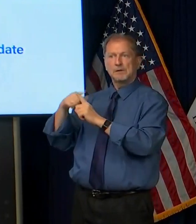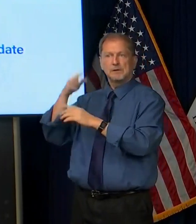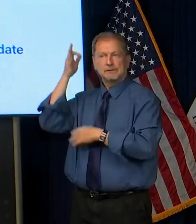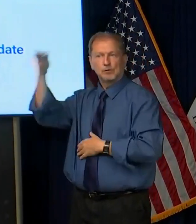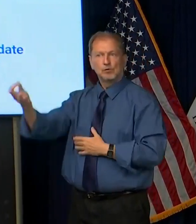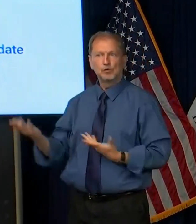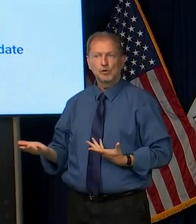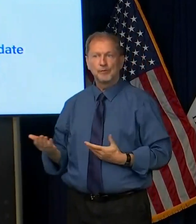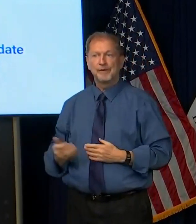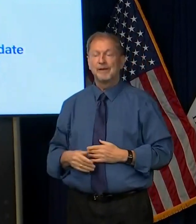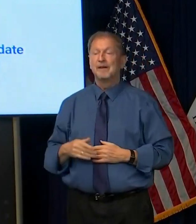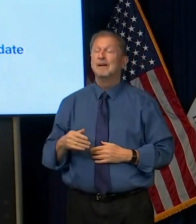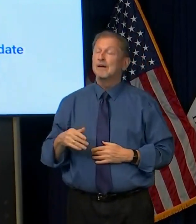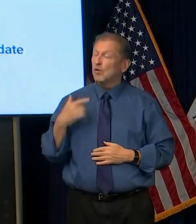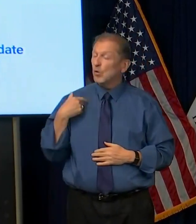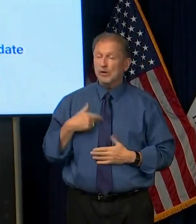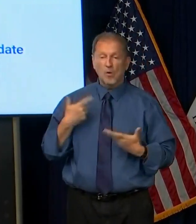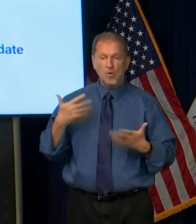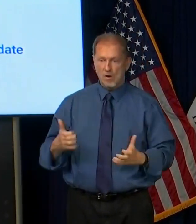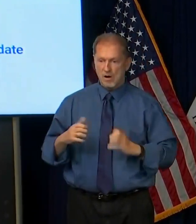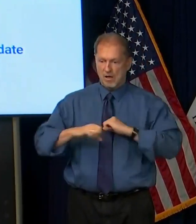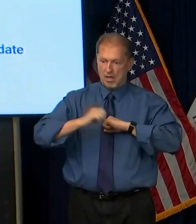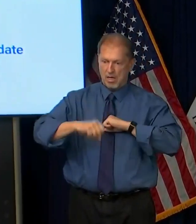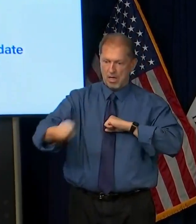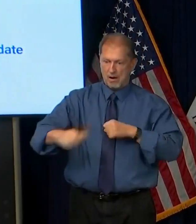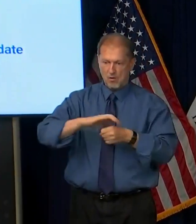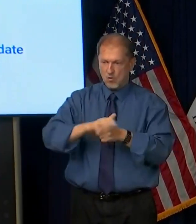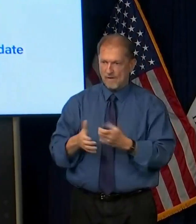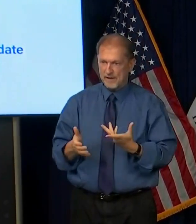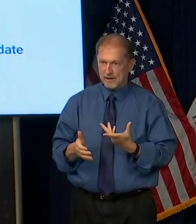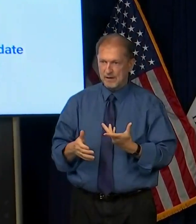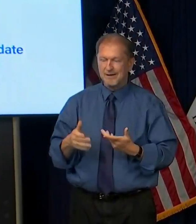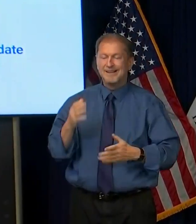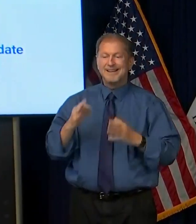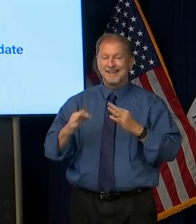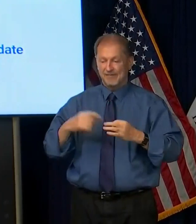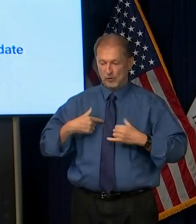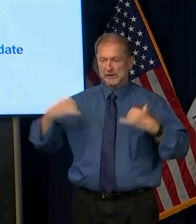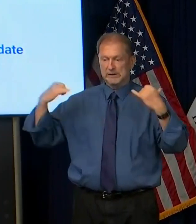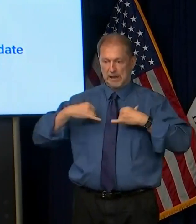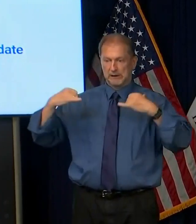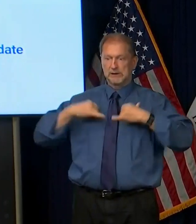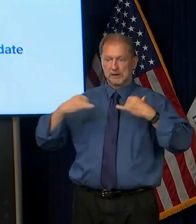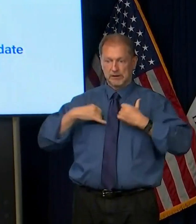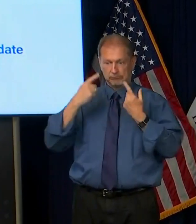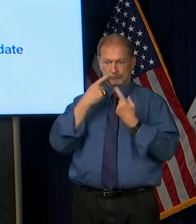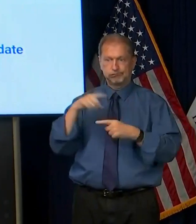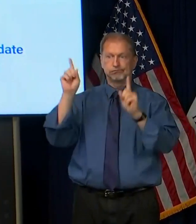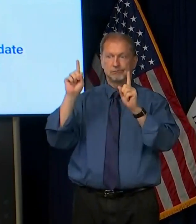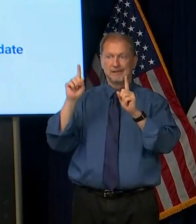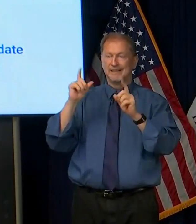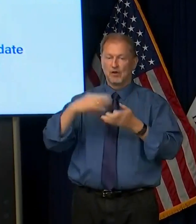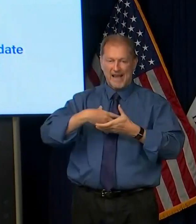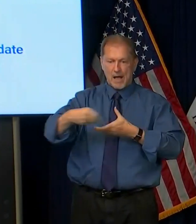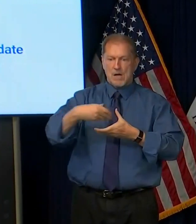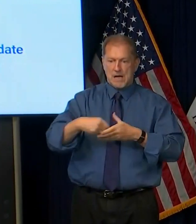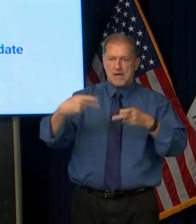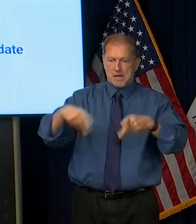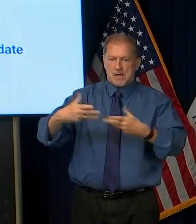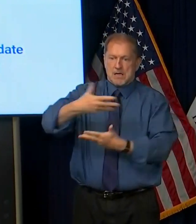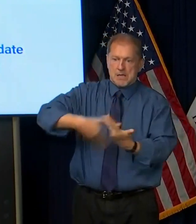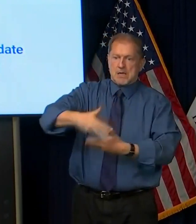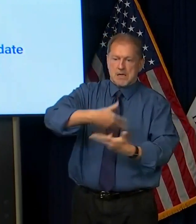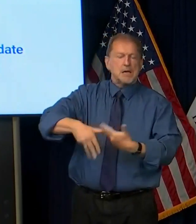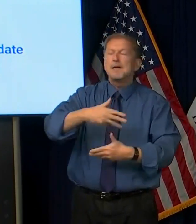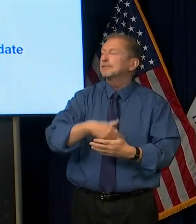attend, the longer this pandemic will last, and the gloomier that next chapter will be.